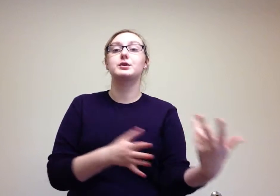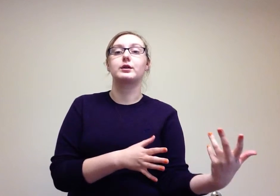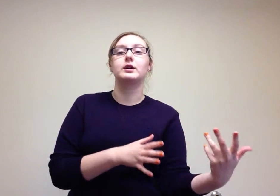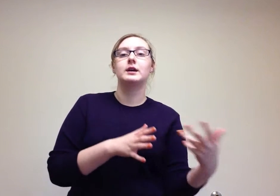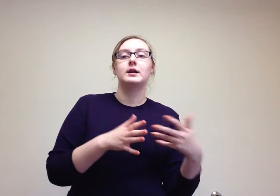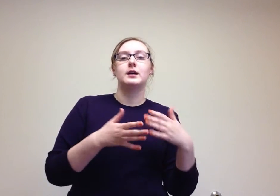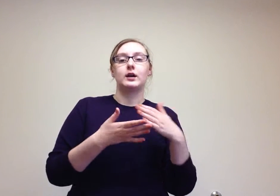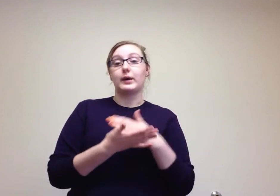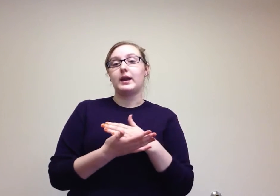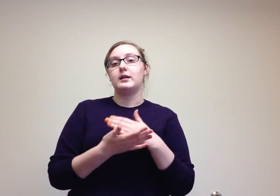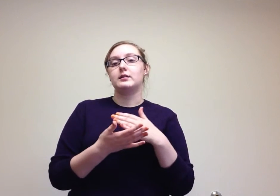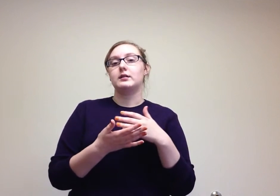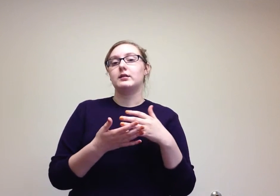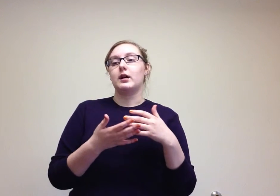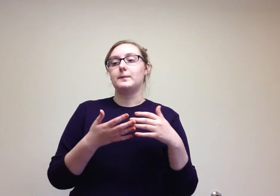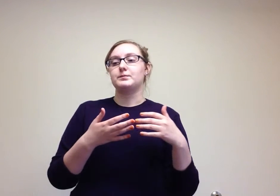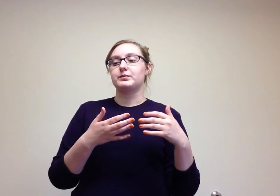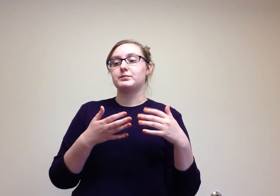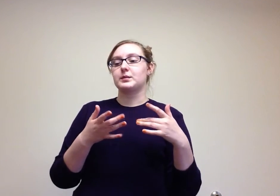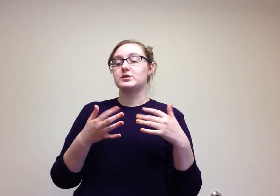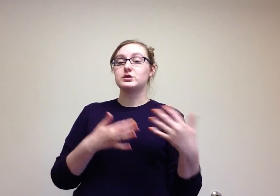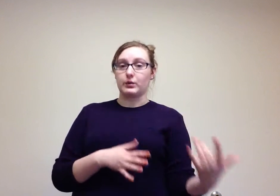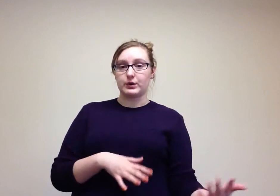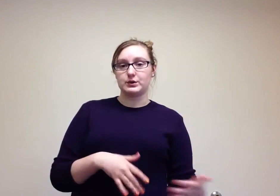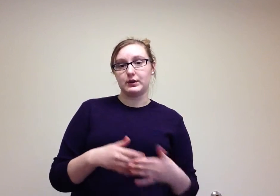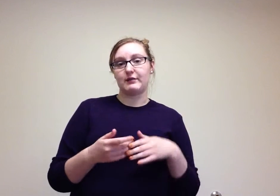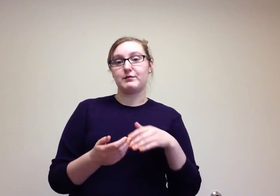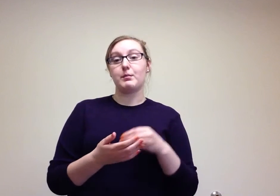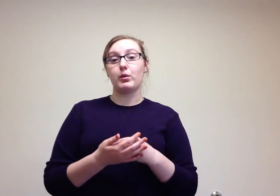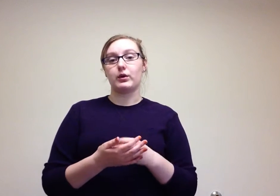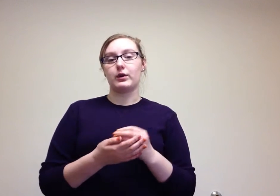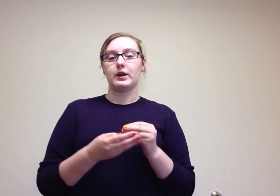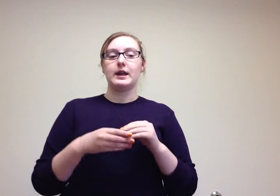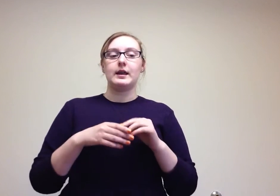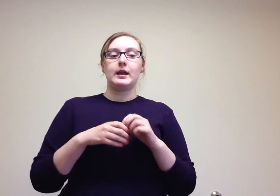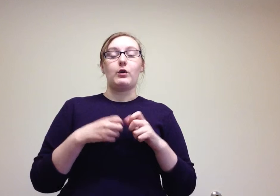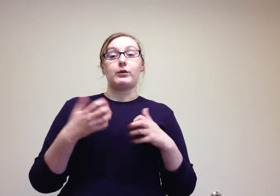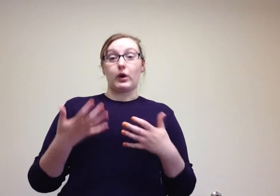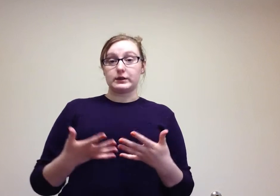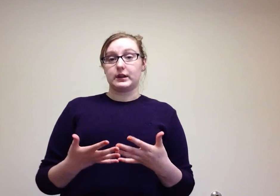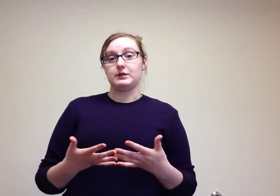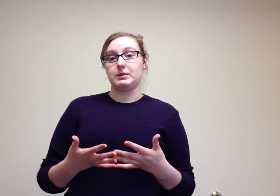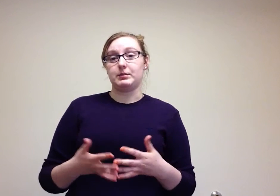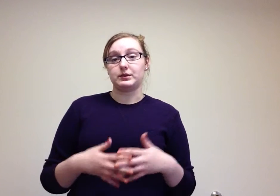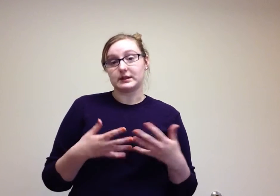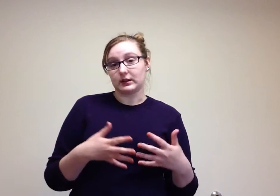pure cocaine slower, so you'd have more overall to give to people, to sell to